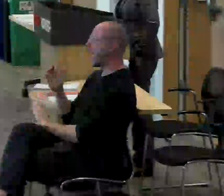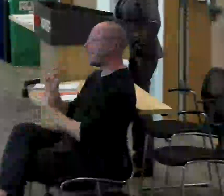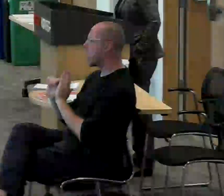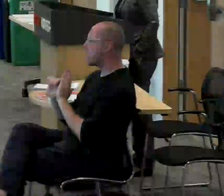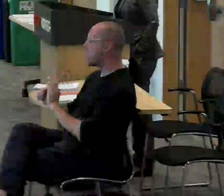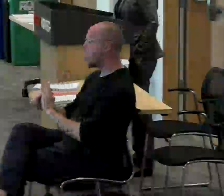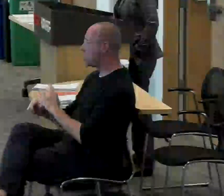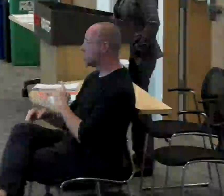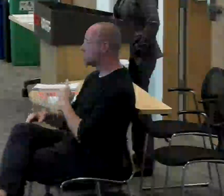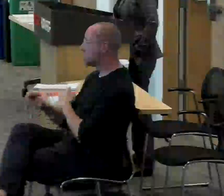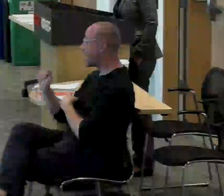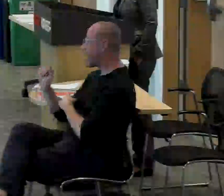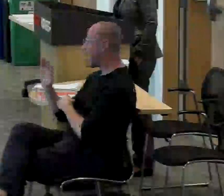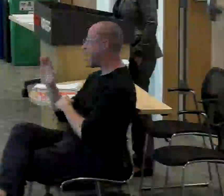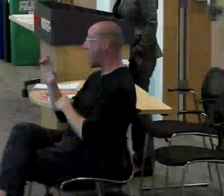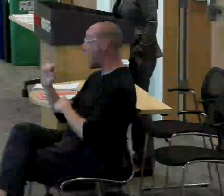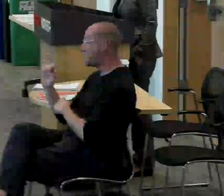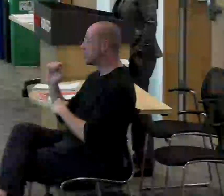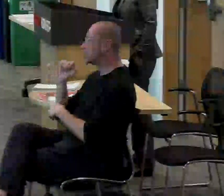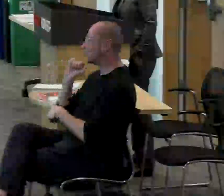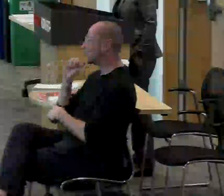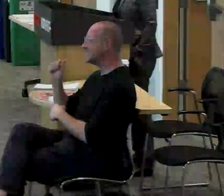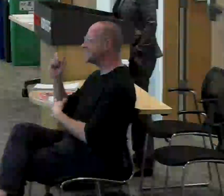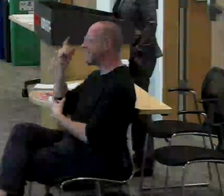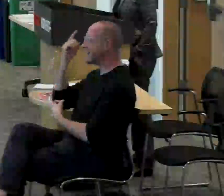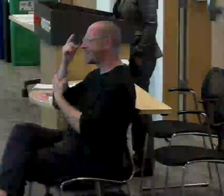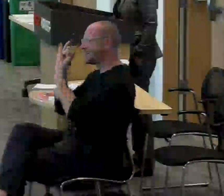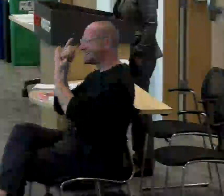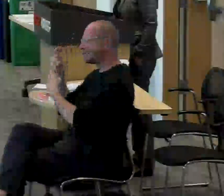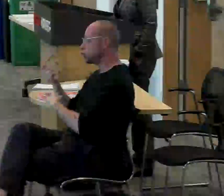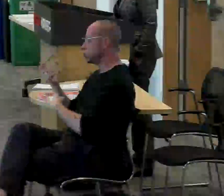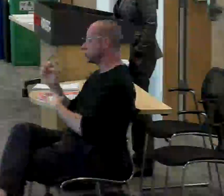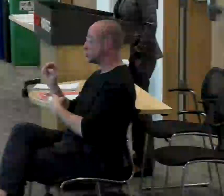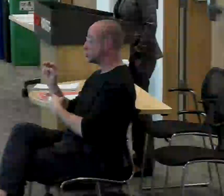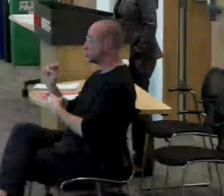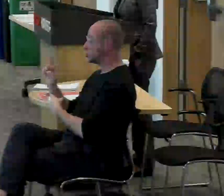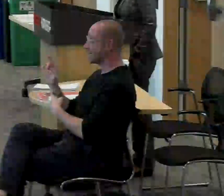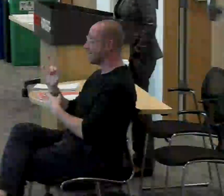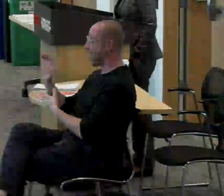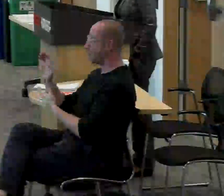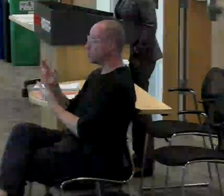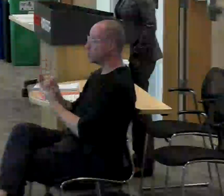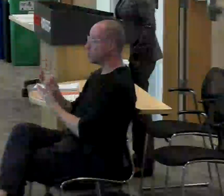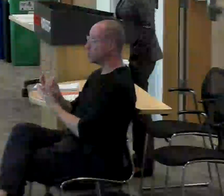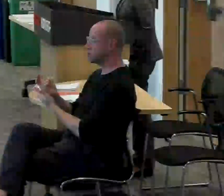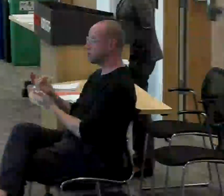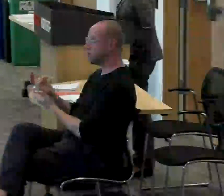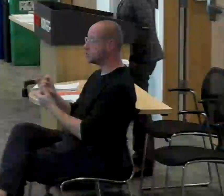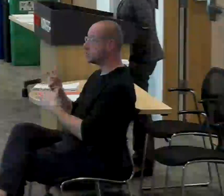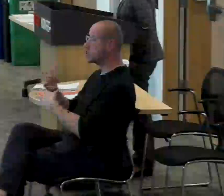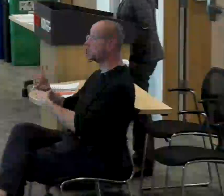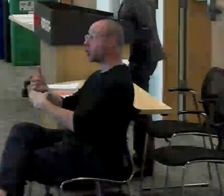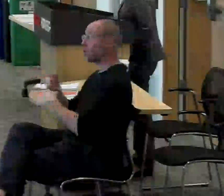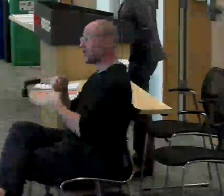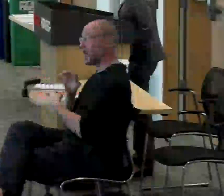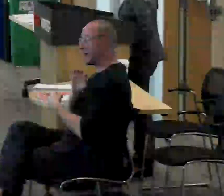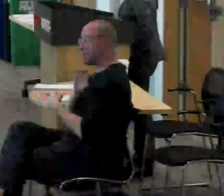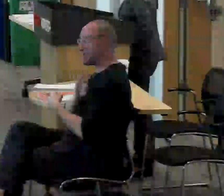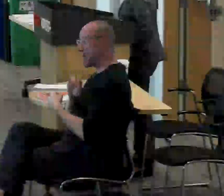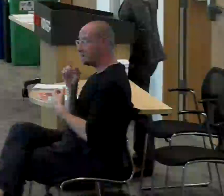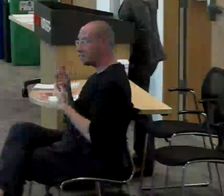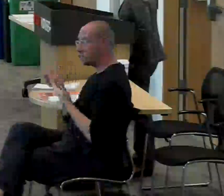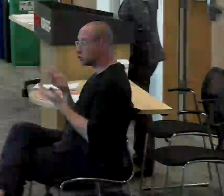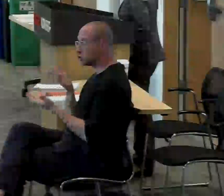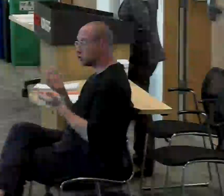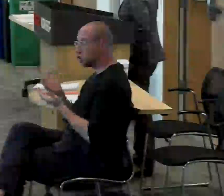ABLE accounts are not considered generic resources. So if you're receiving benefits for some sort of service, regardless if it's health